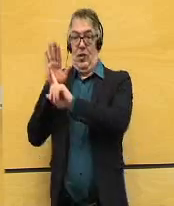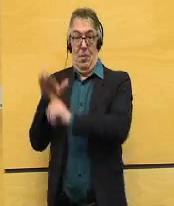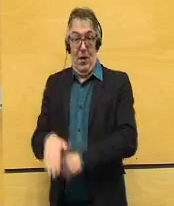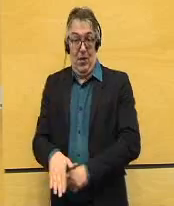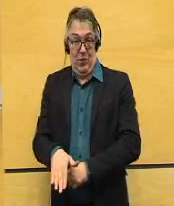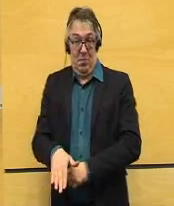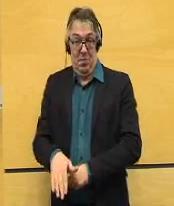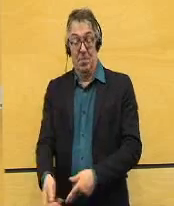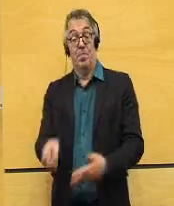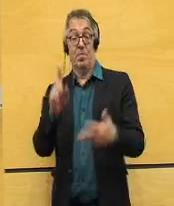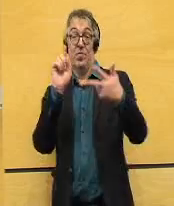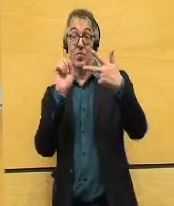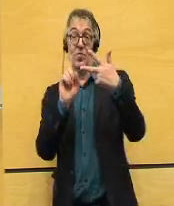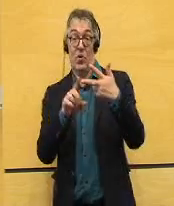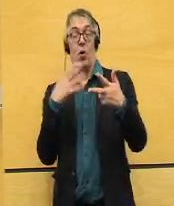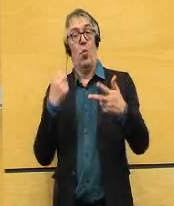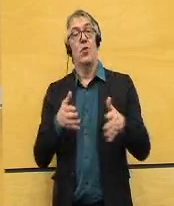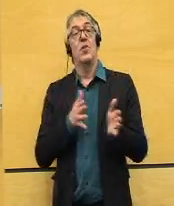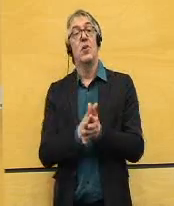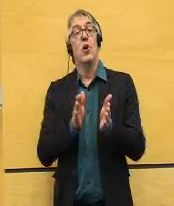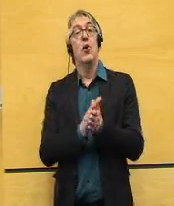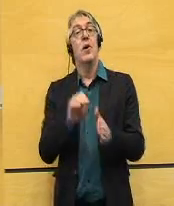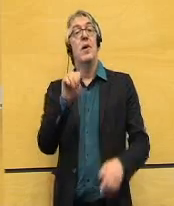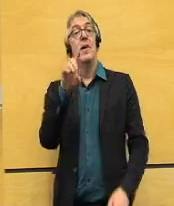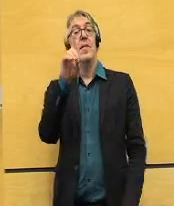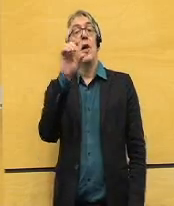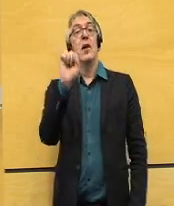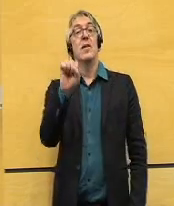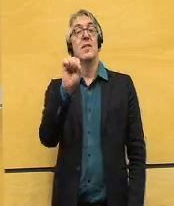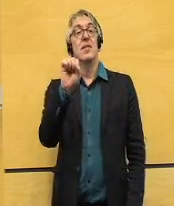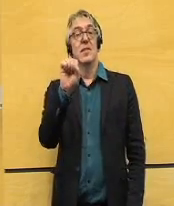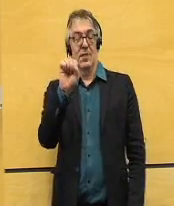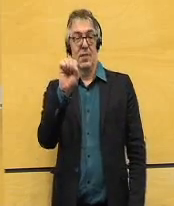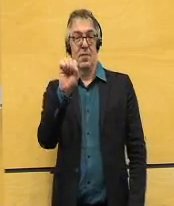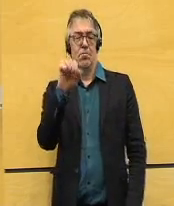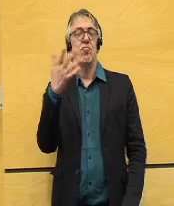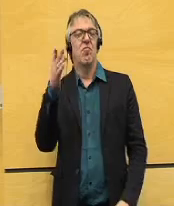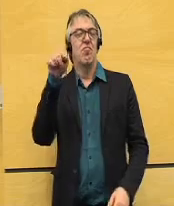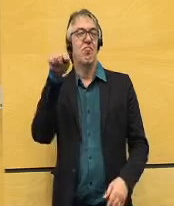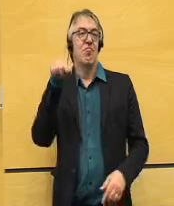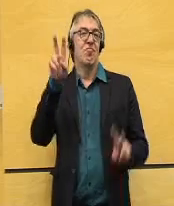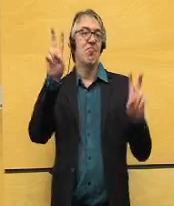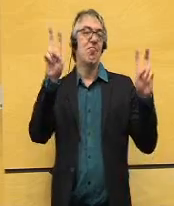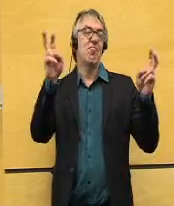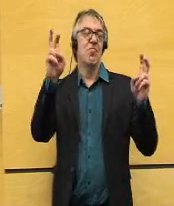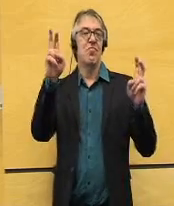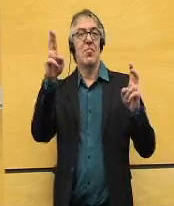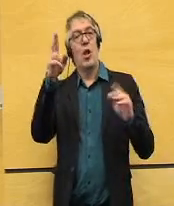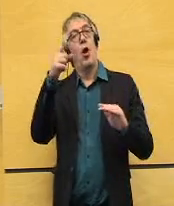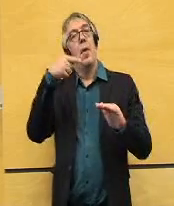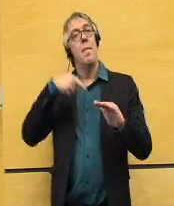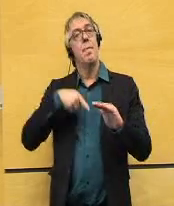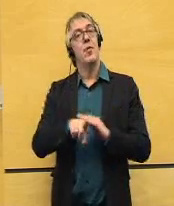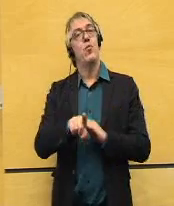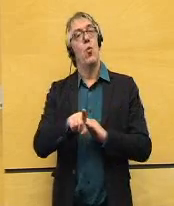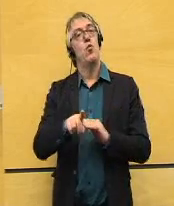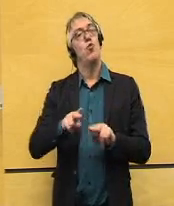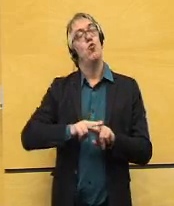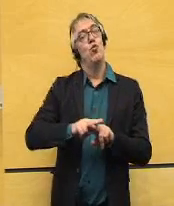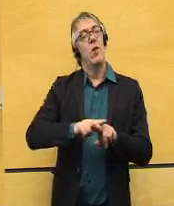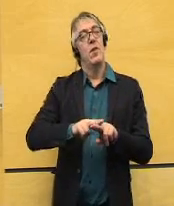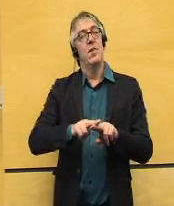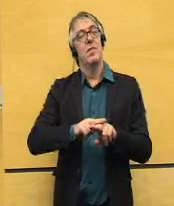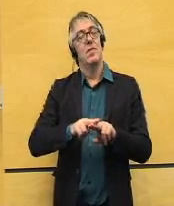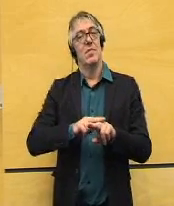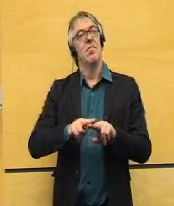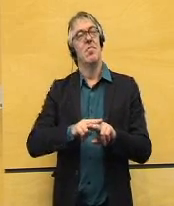BTS case, which is the train case in regard to the need to install elevators, which you asked about. With